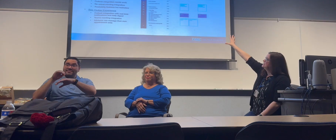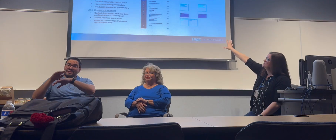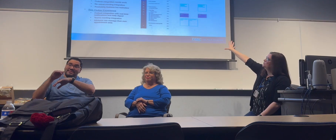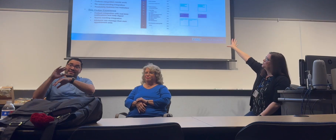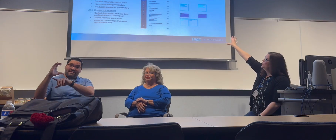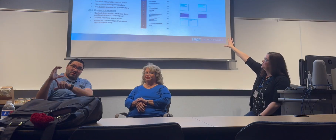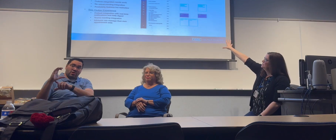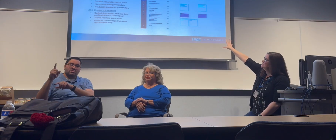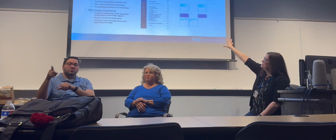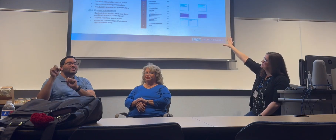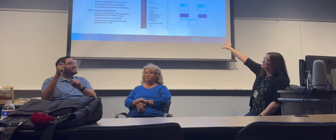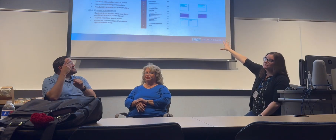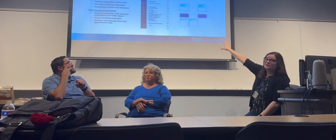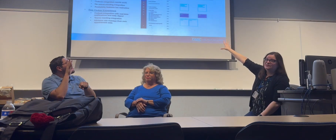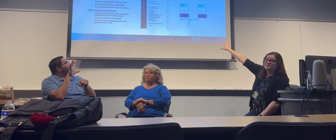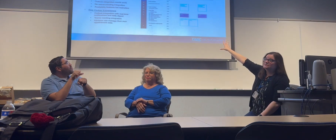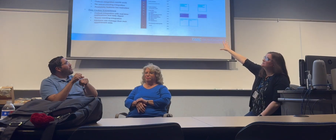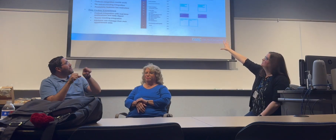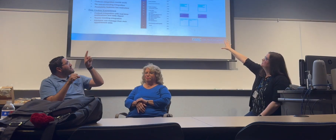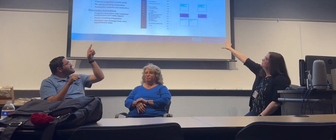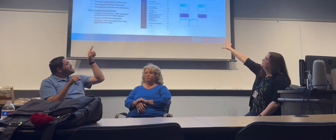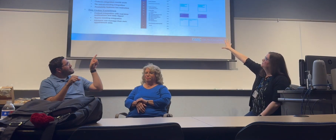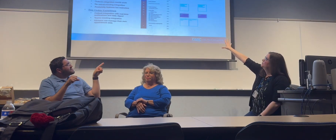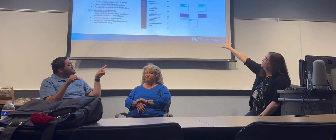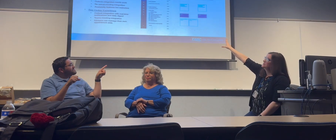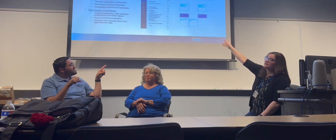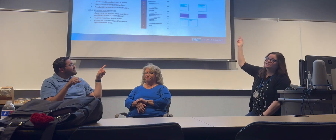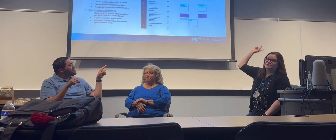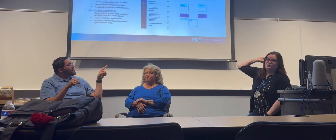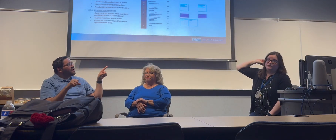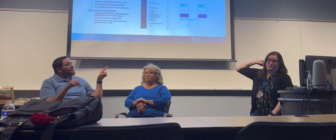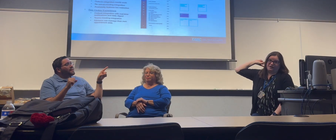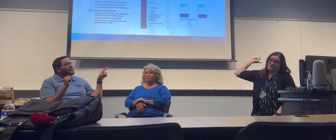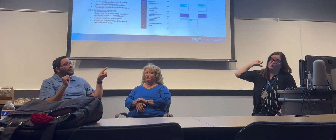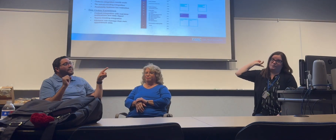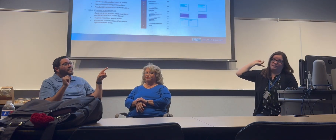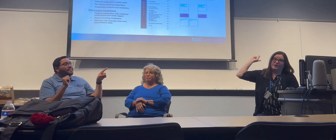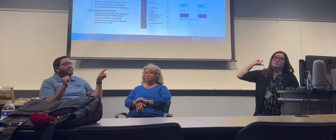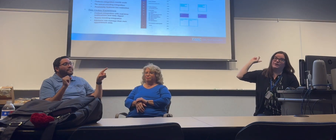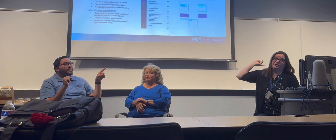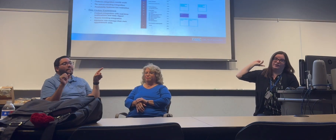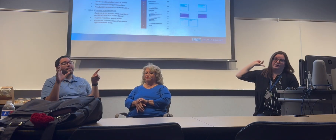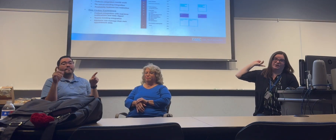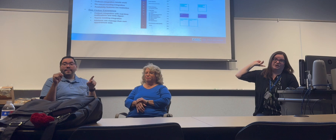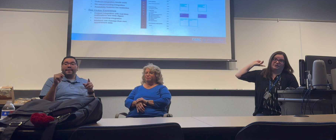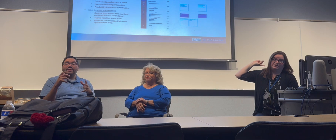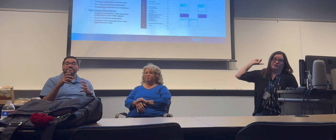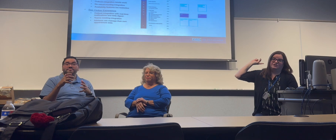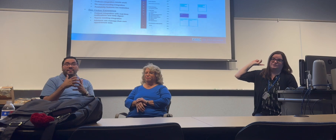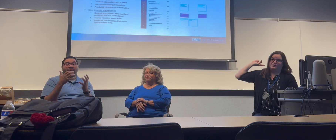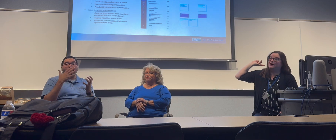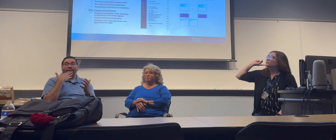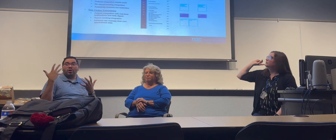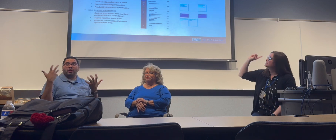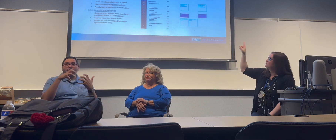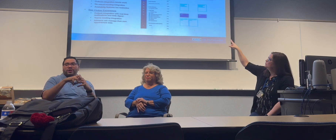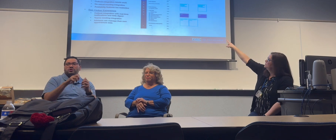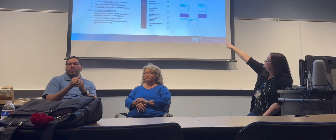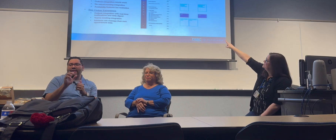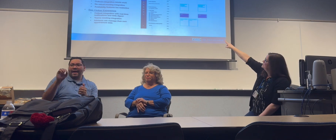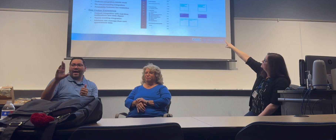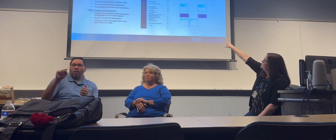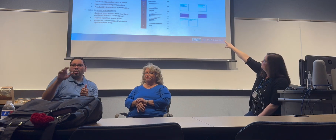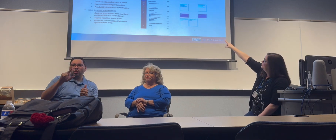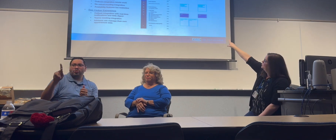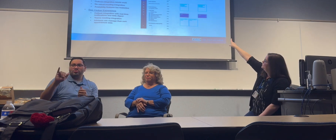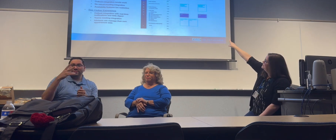can see your appointments in Civitas, but it's also very much better integration with Outlook. So where